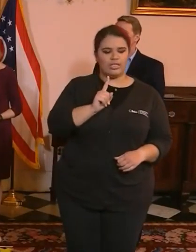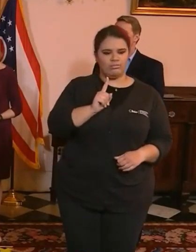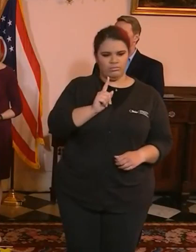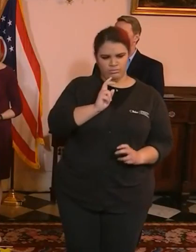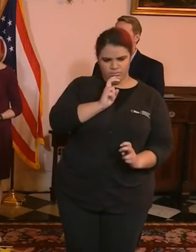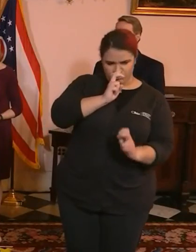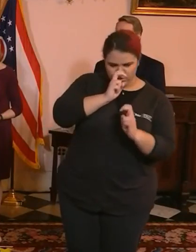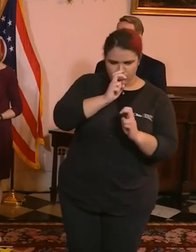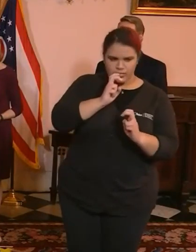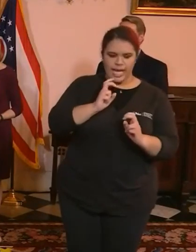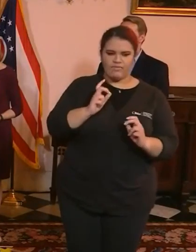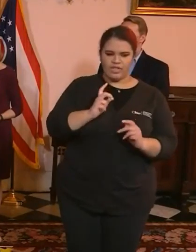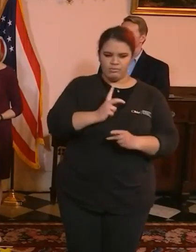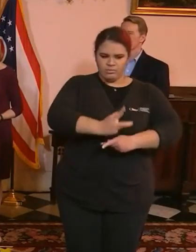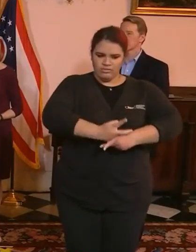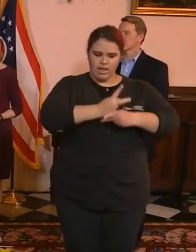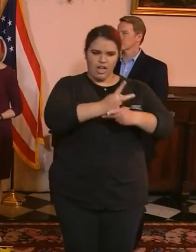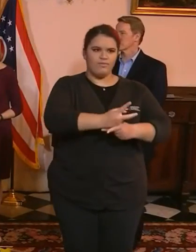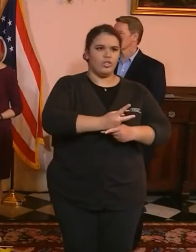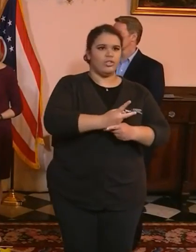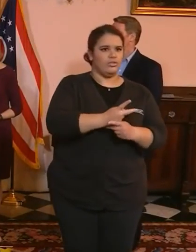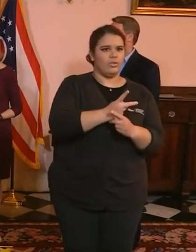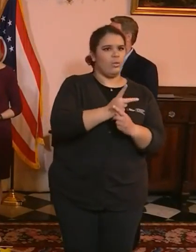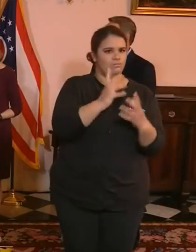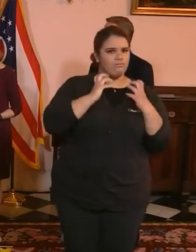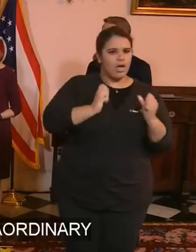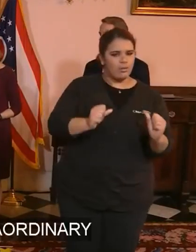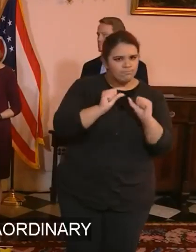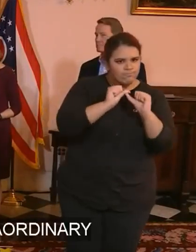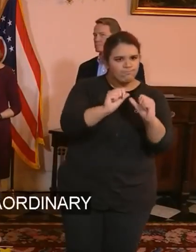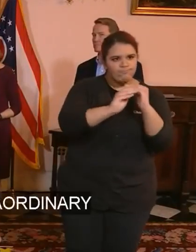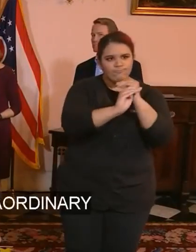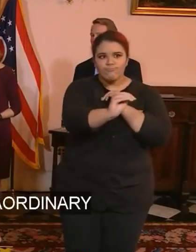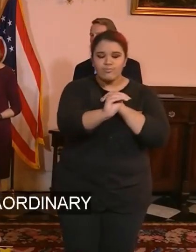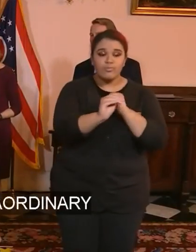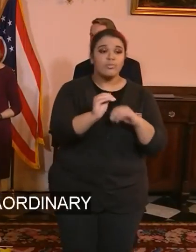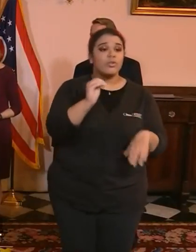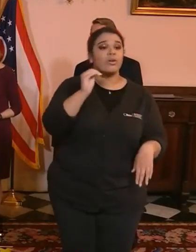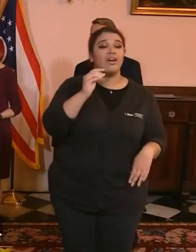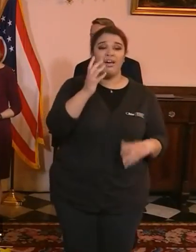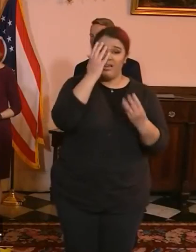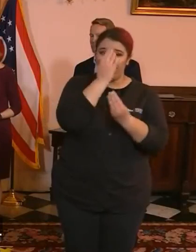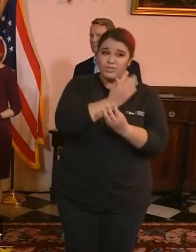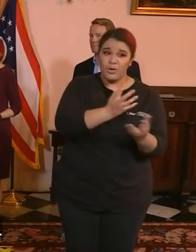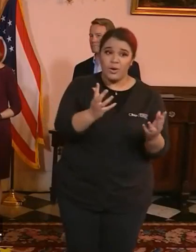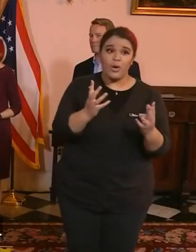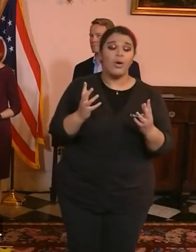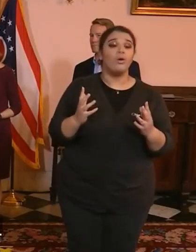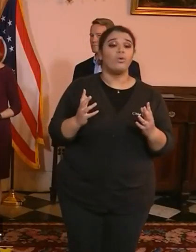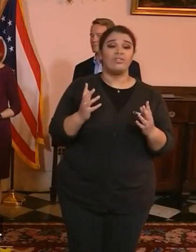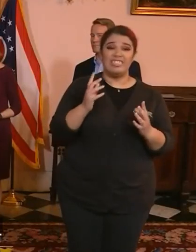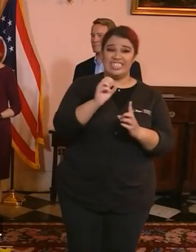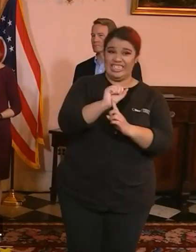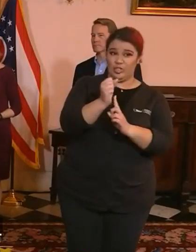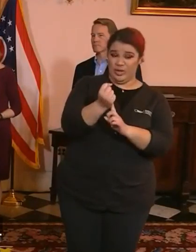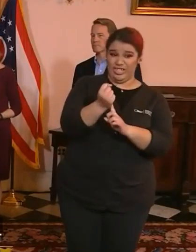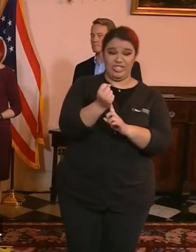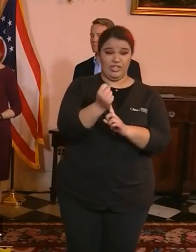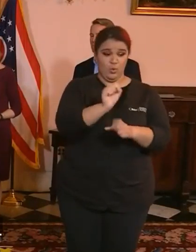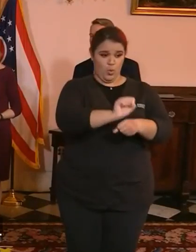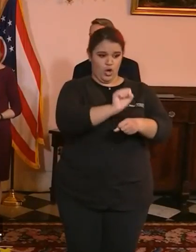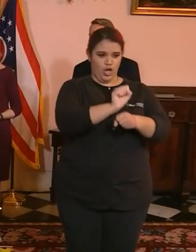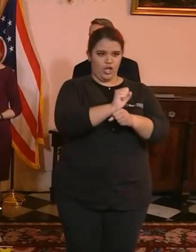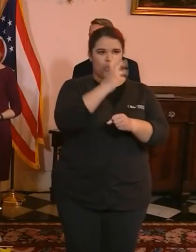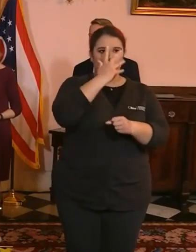at work. So I think each situation is different for an essential. But if you're healthy, like I'm coming to work now,